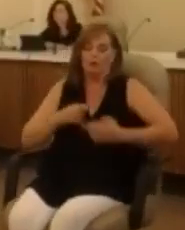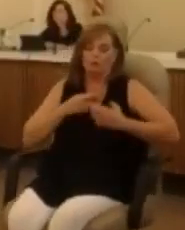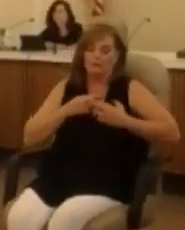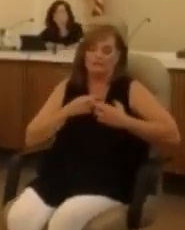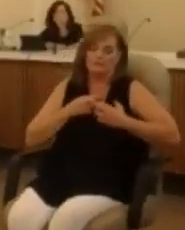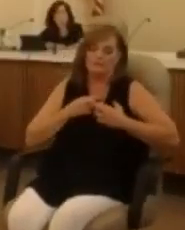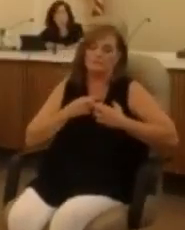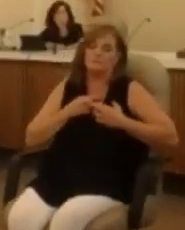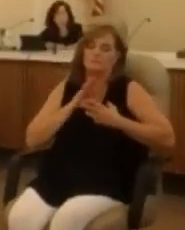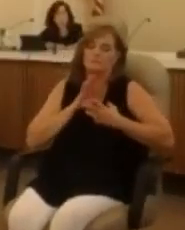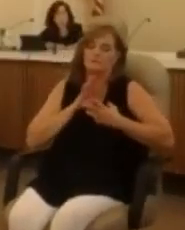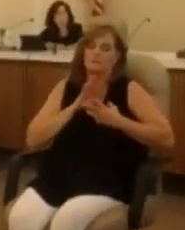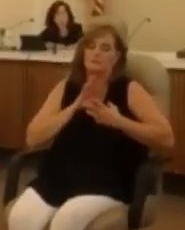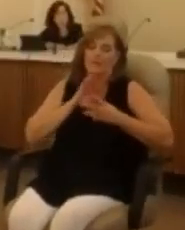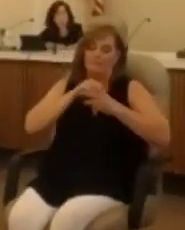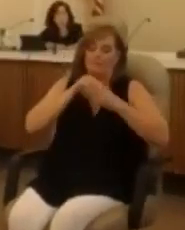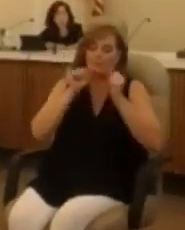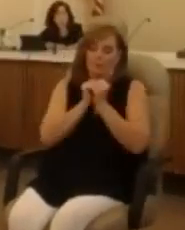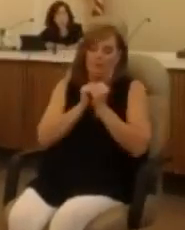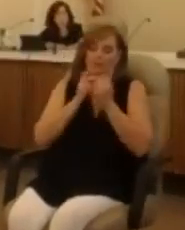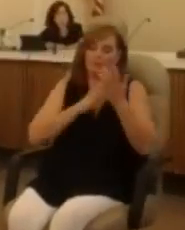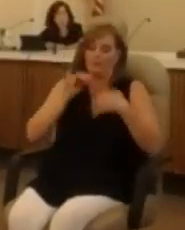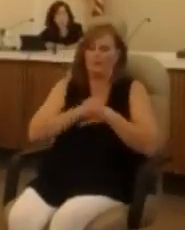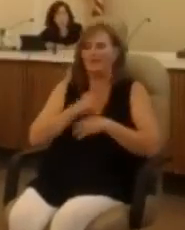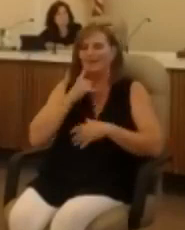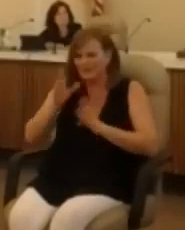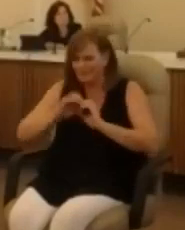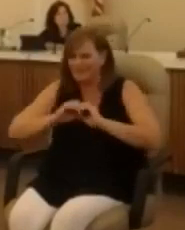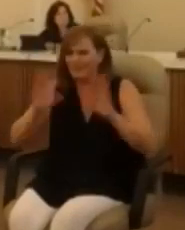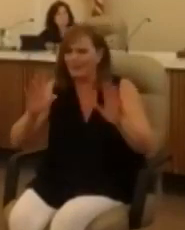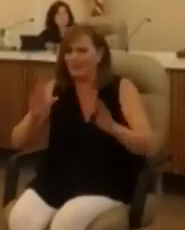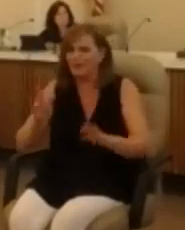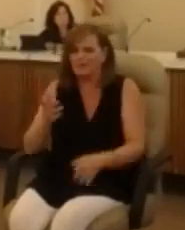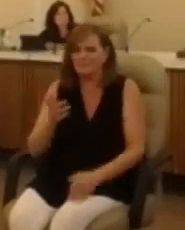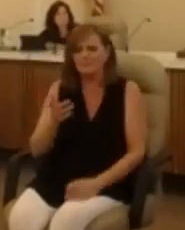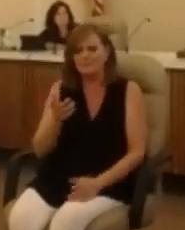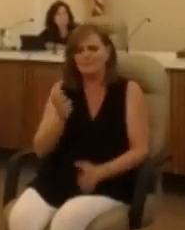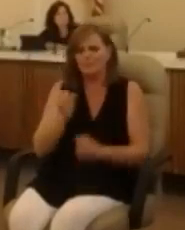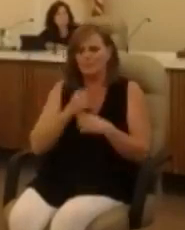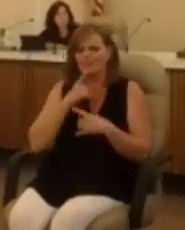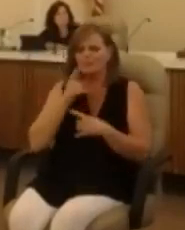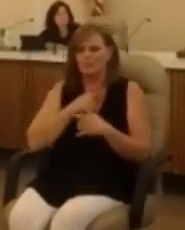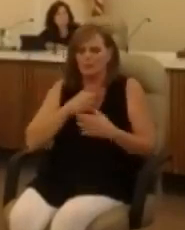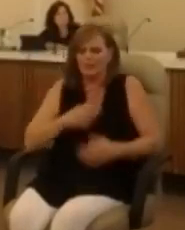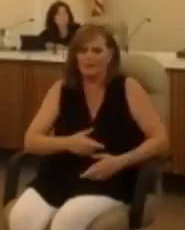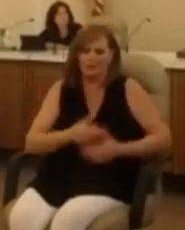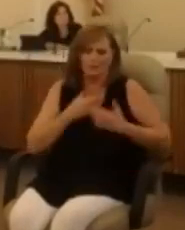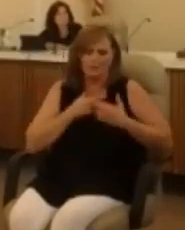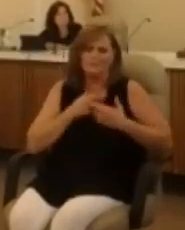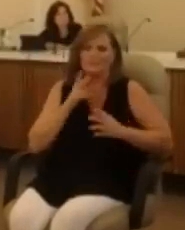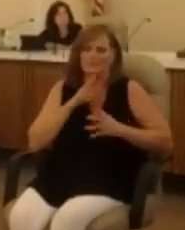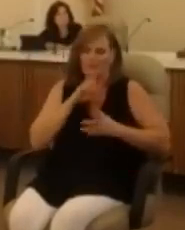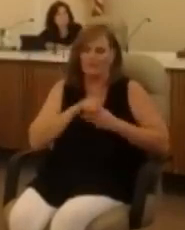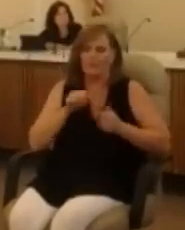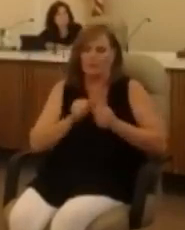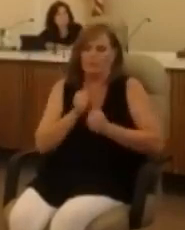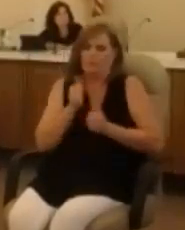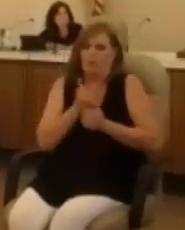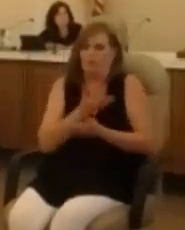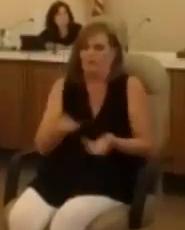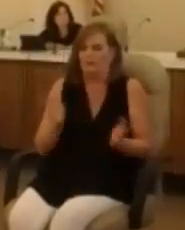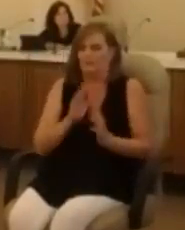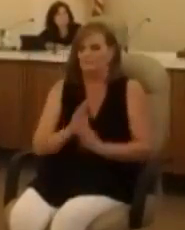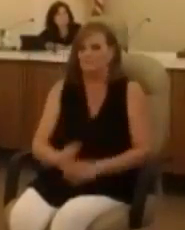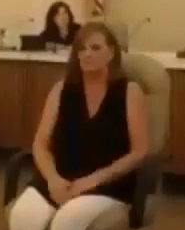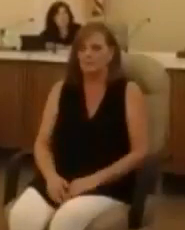And to be clear, we do that with most stuff. So we have that. We're having a resident panel for the local waterfront revitalization plan,